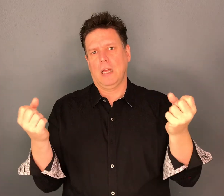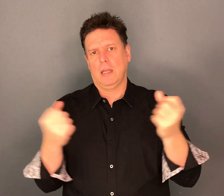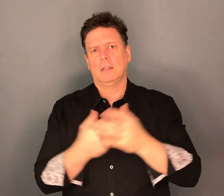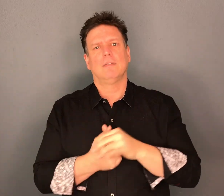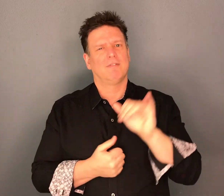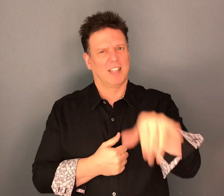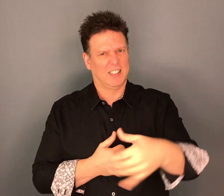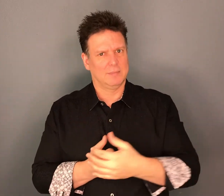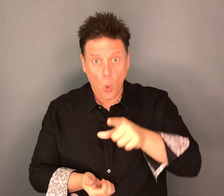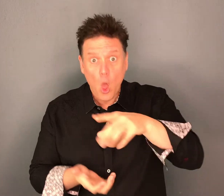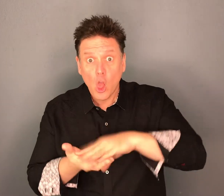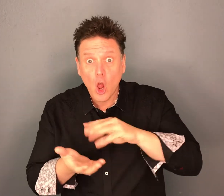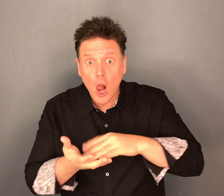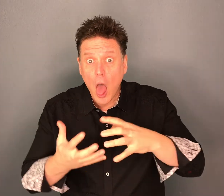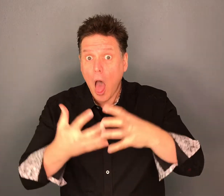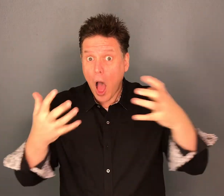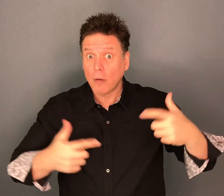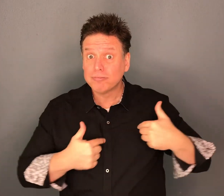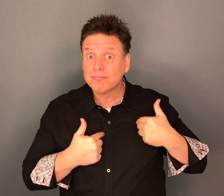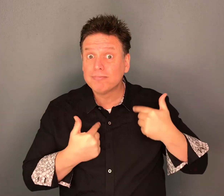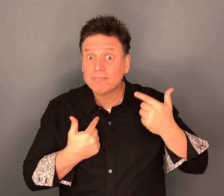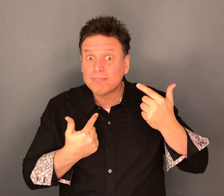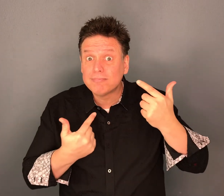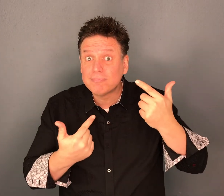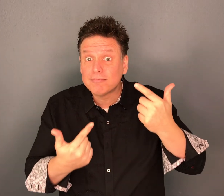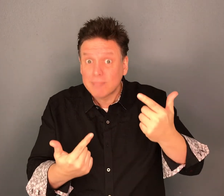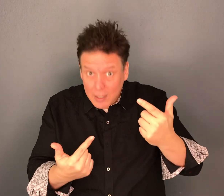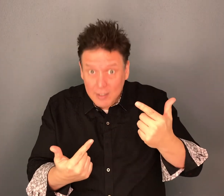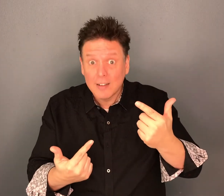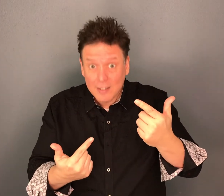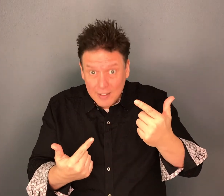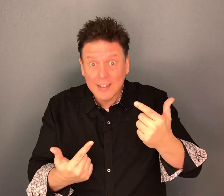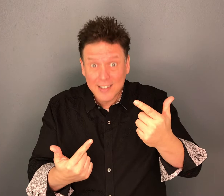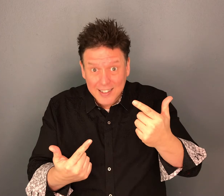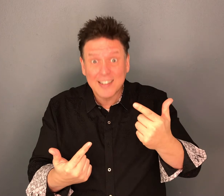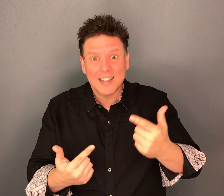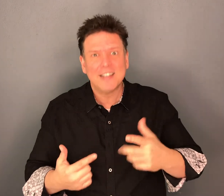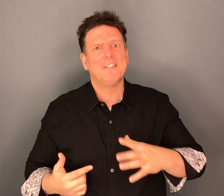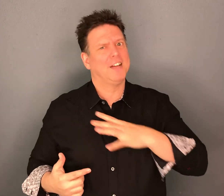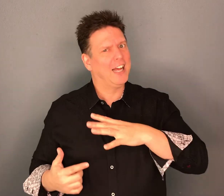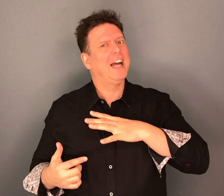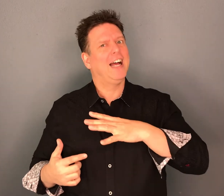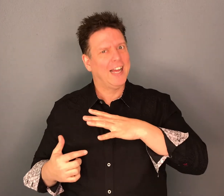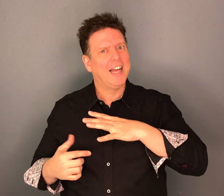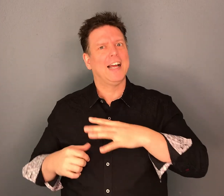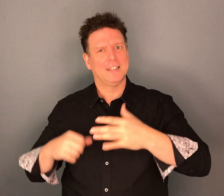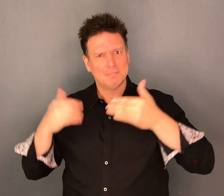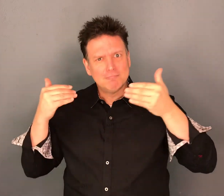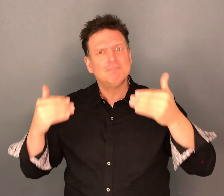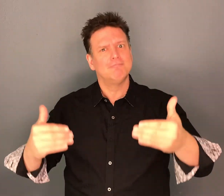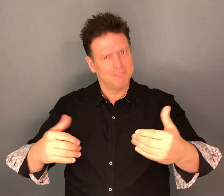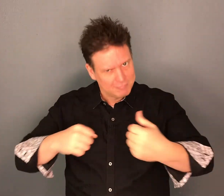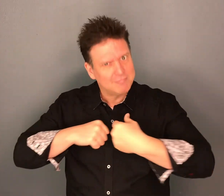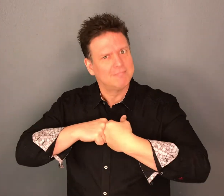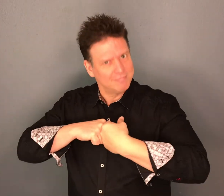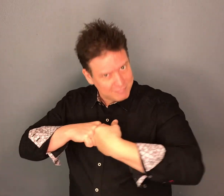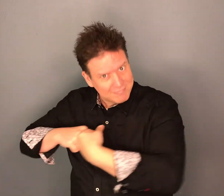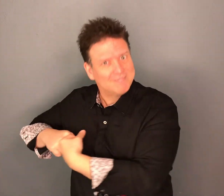learn any language. So if you've been learning a lot here, that's great. Go ahead